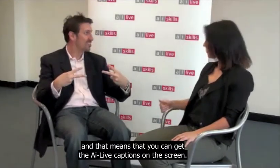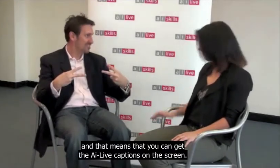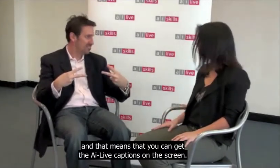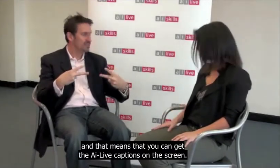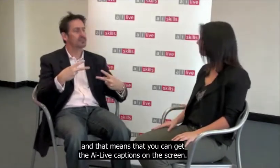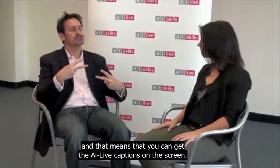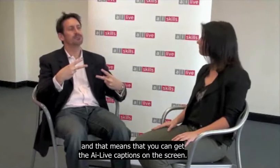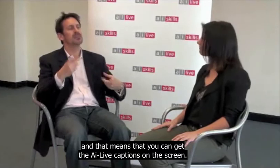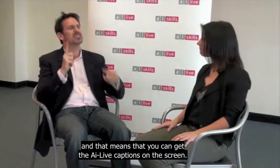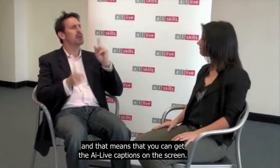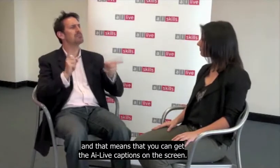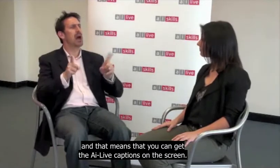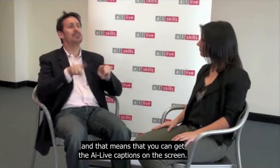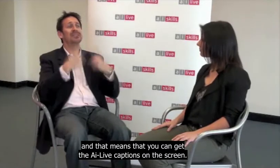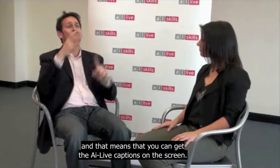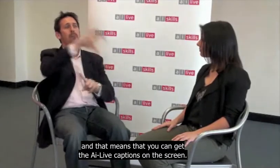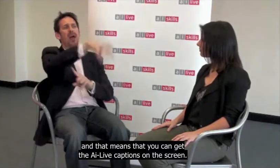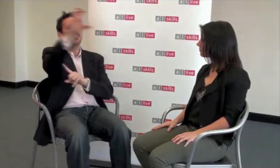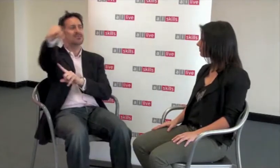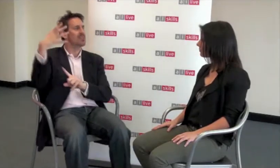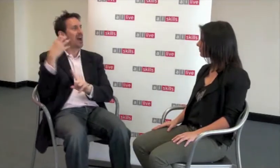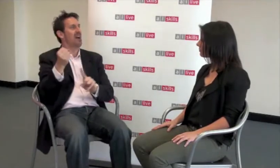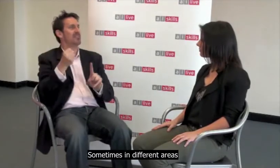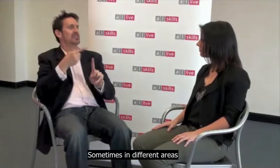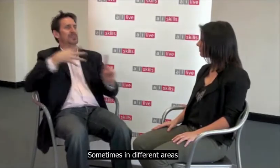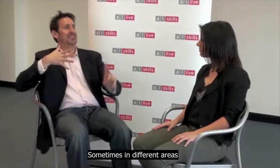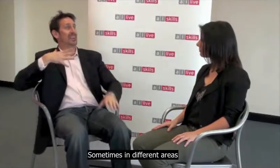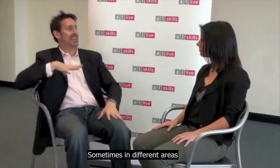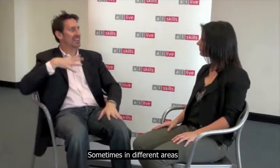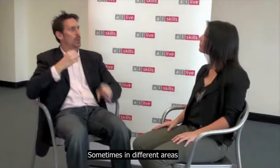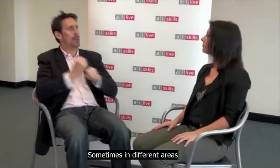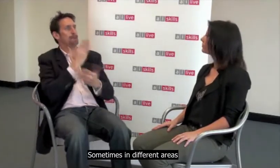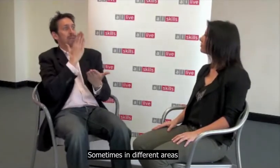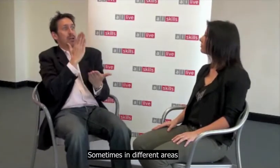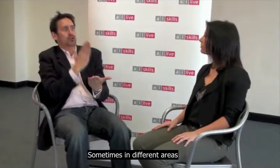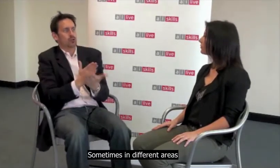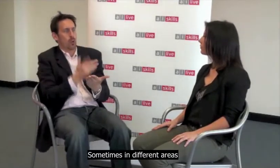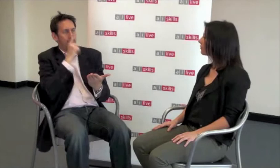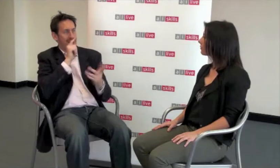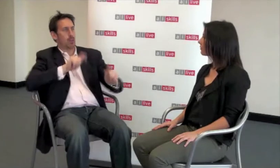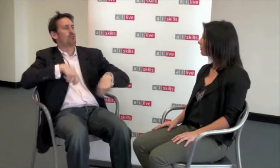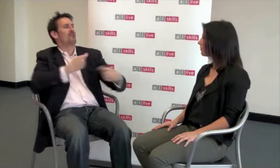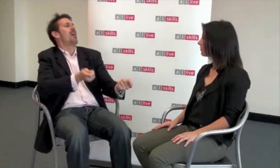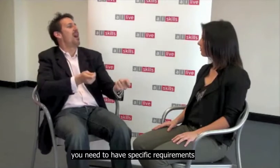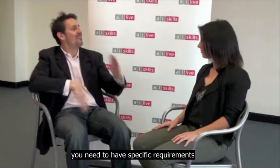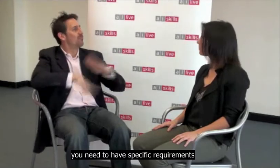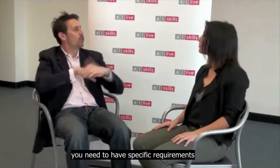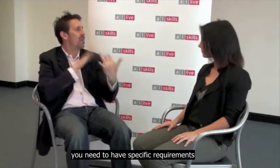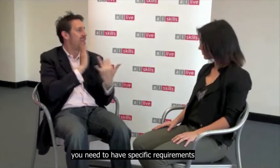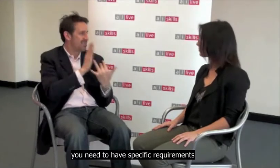the AI Live captions on the screen. Sometimes in different areas, you need to have specific requirements to make sure